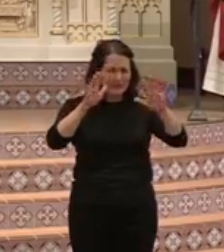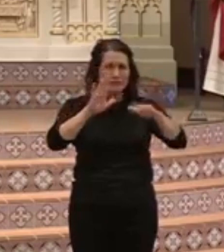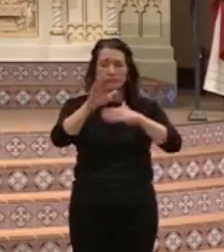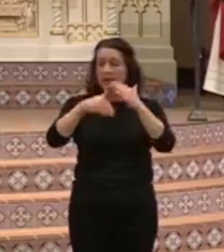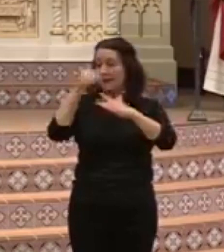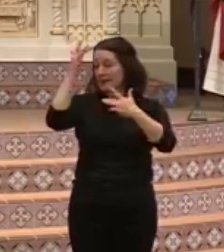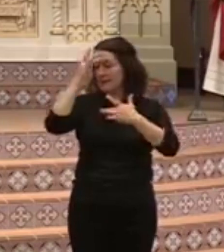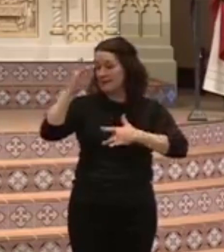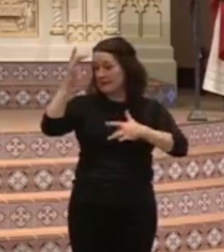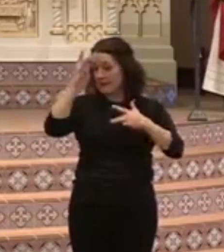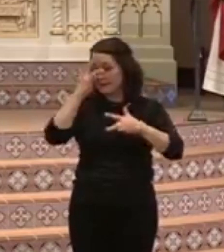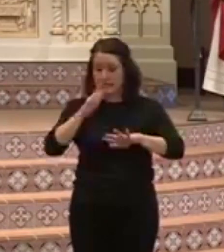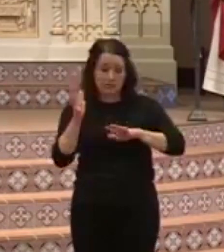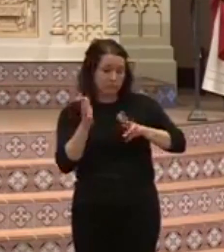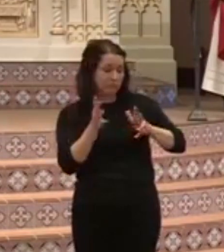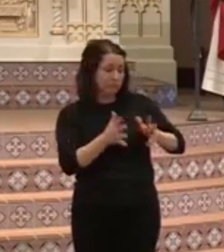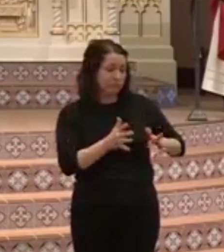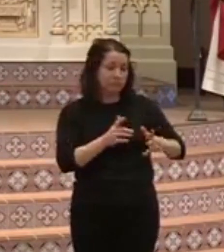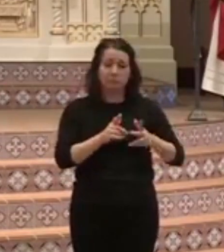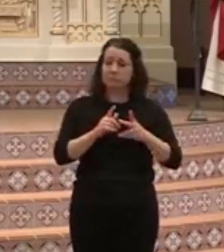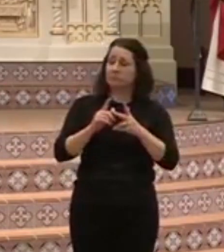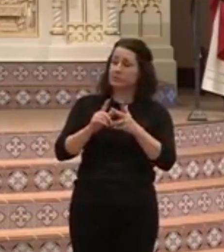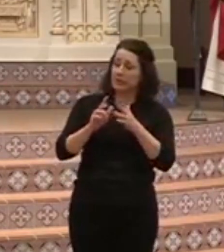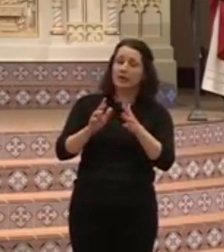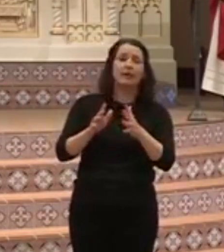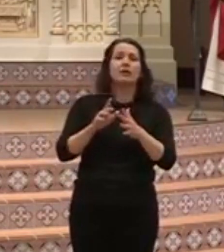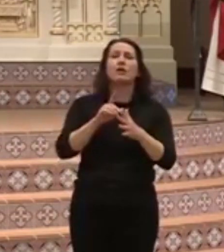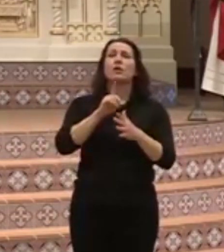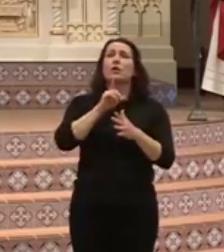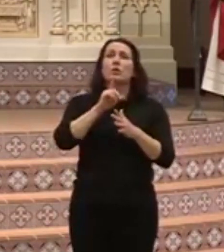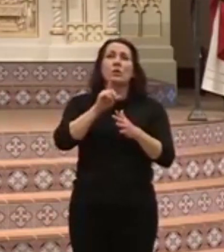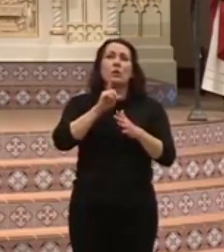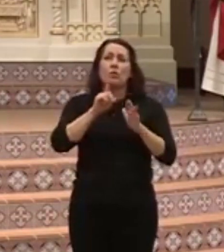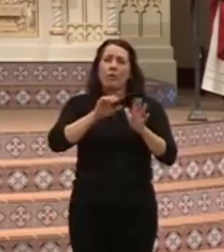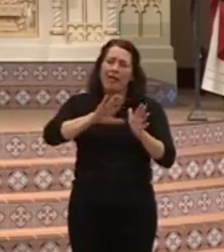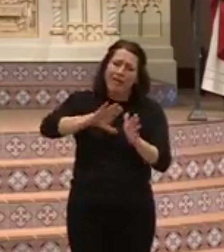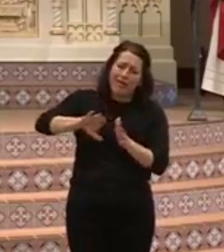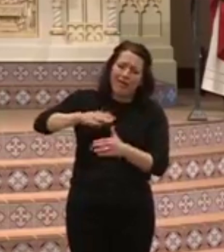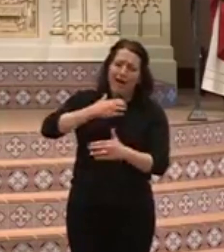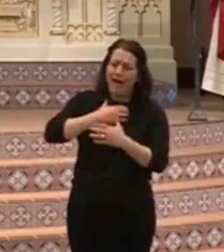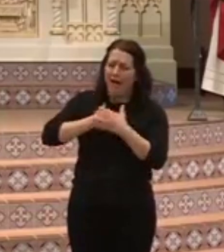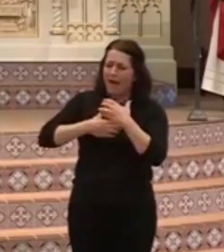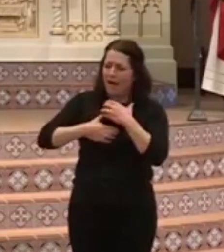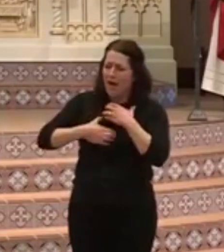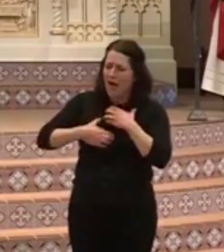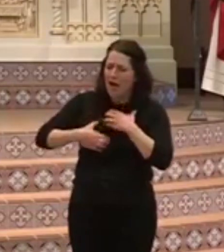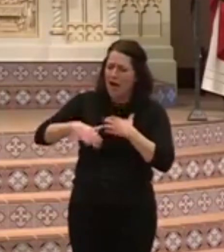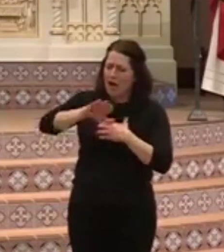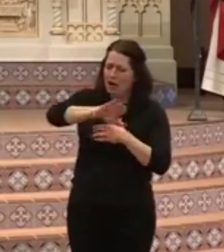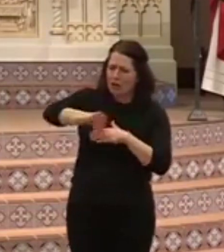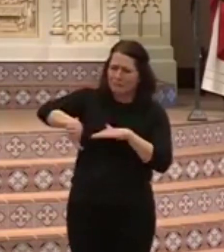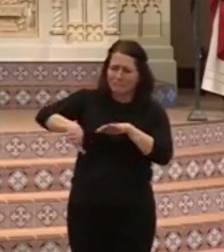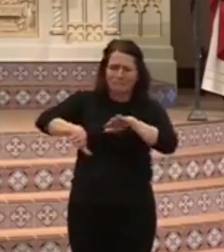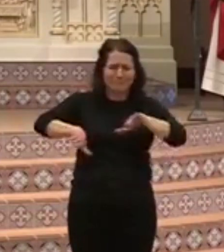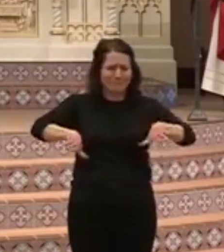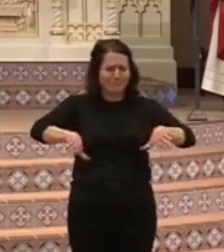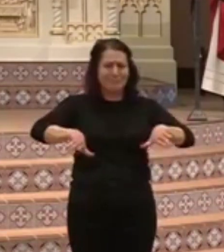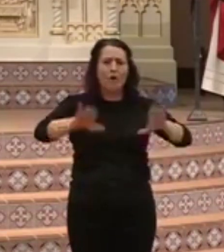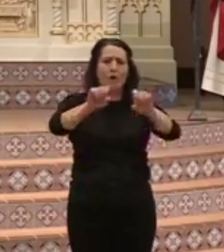disease, drive out hunger, and unlock